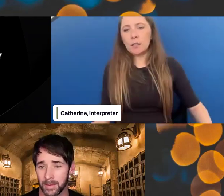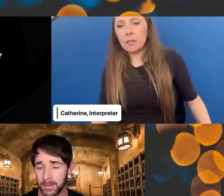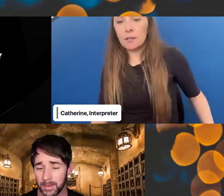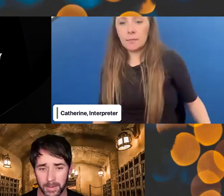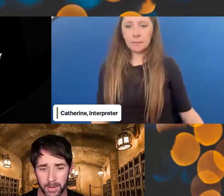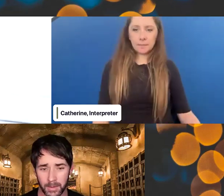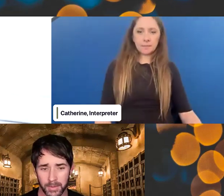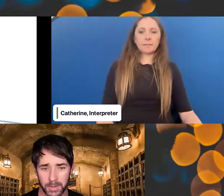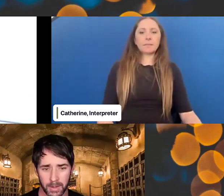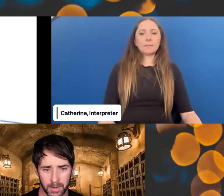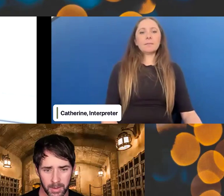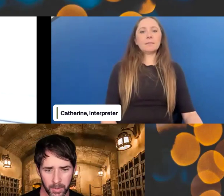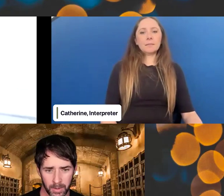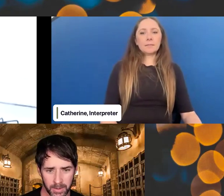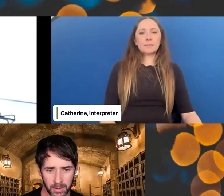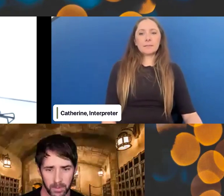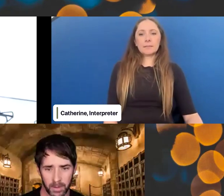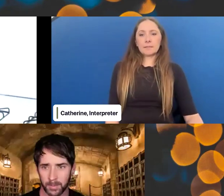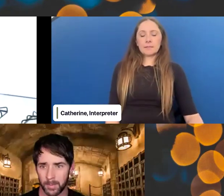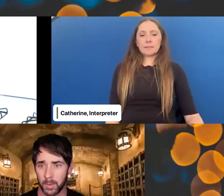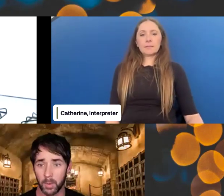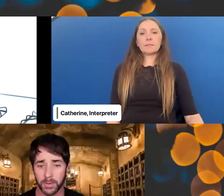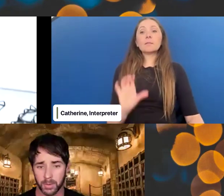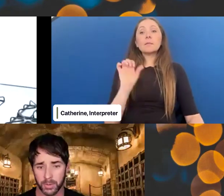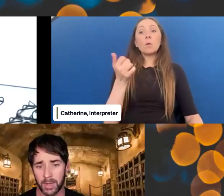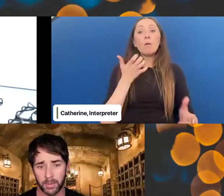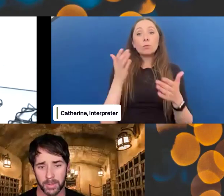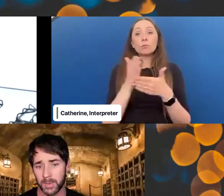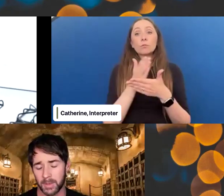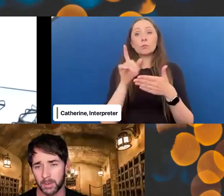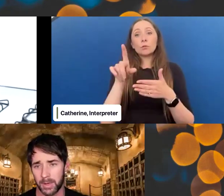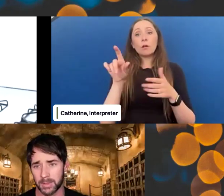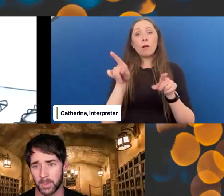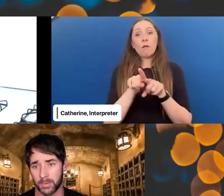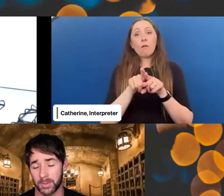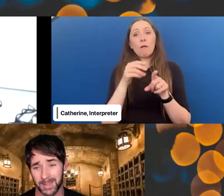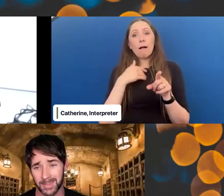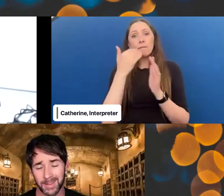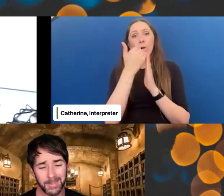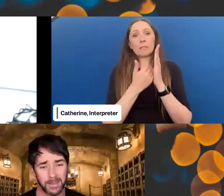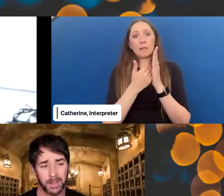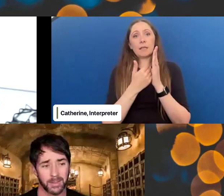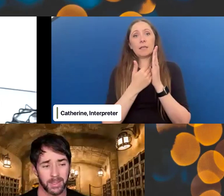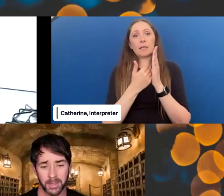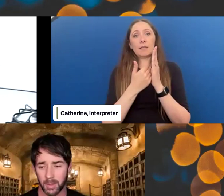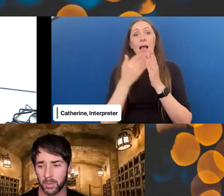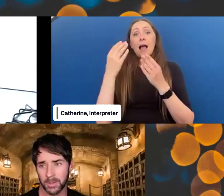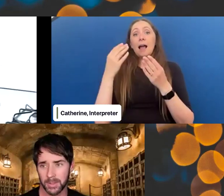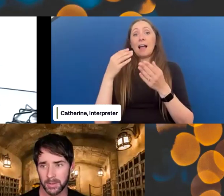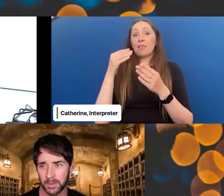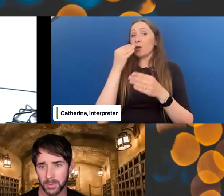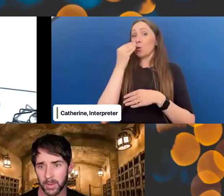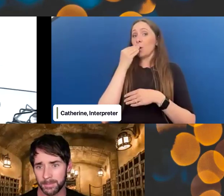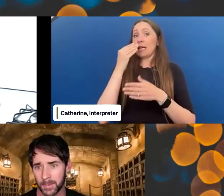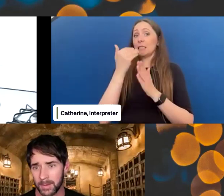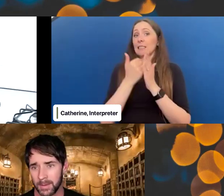And there's what else can I tell you? You also should have your recipe and ingredients as well. If you didn't get that, just let us know and we can